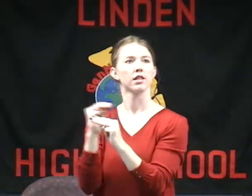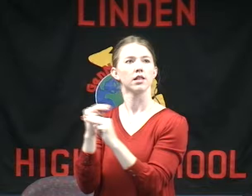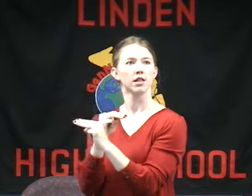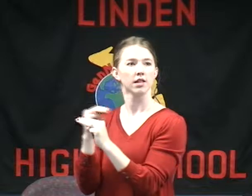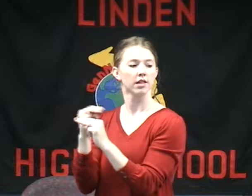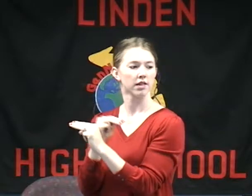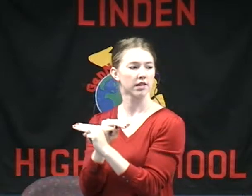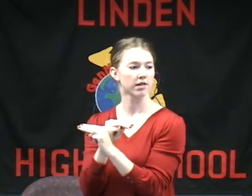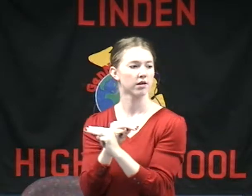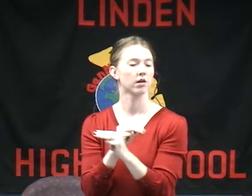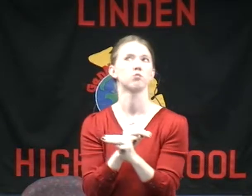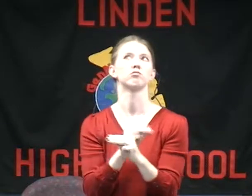Bad.